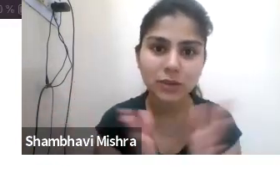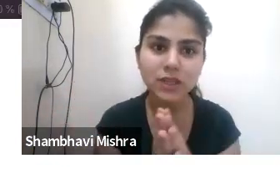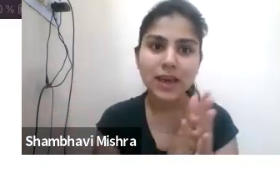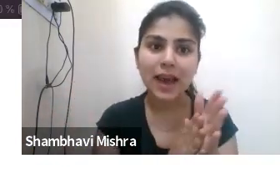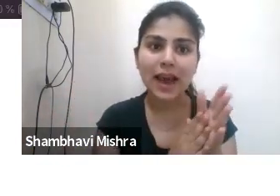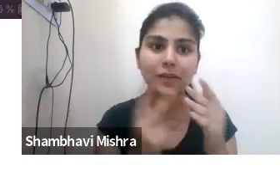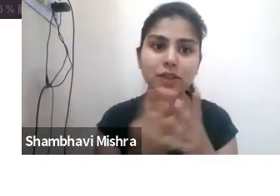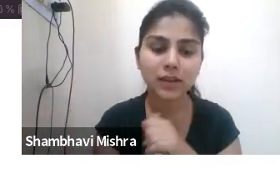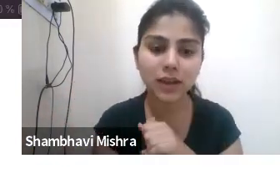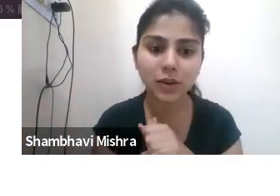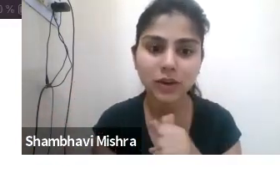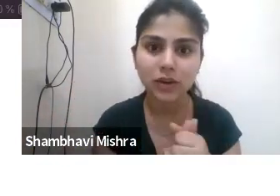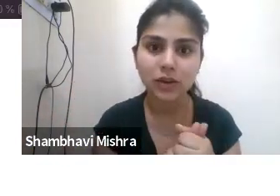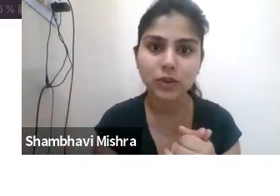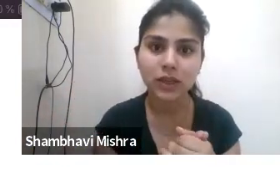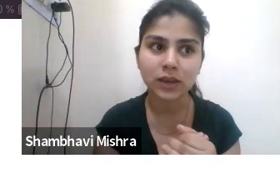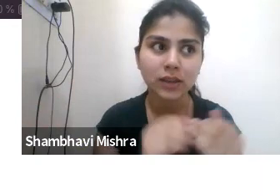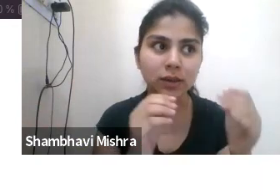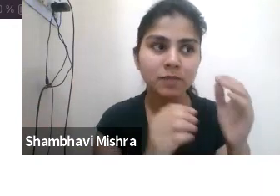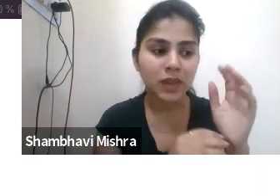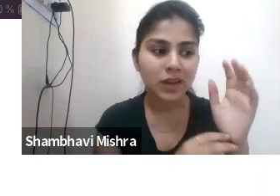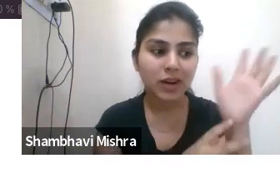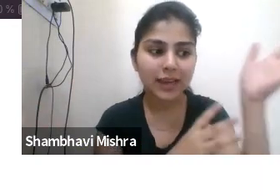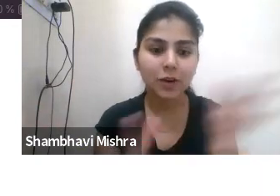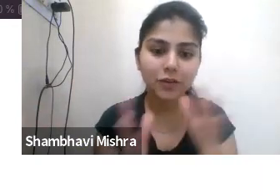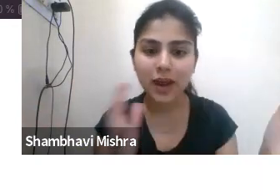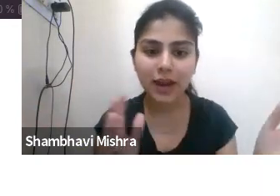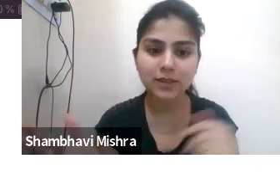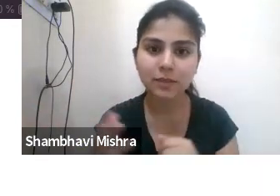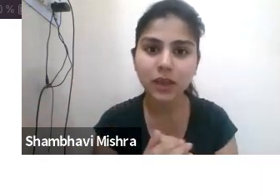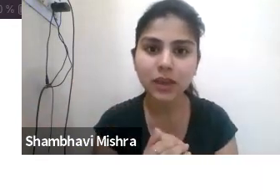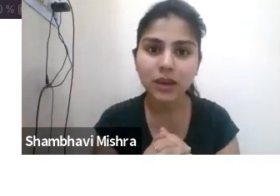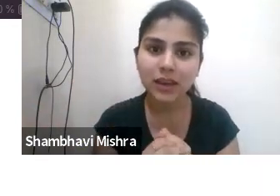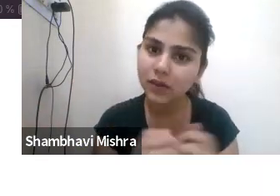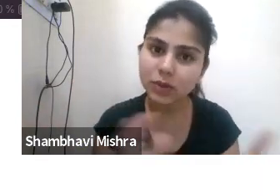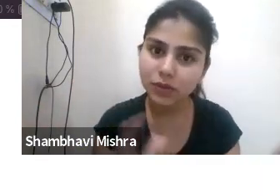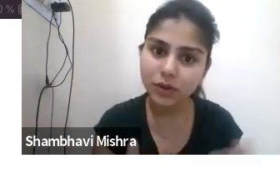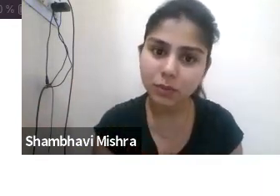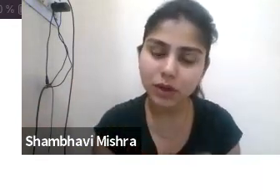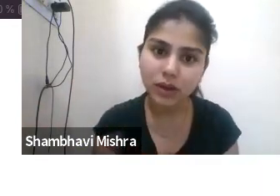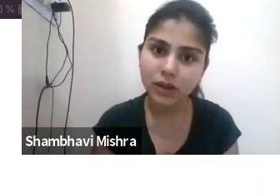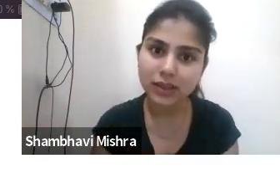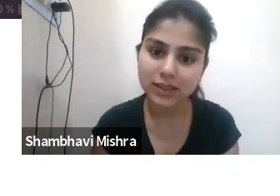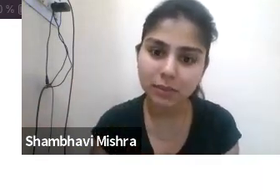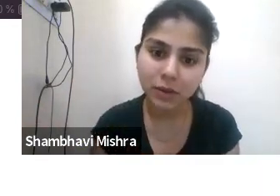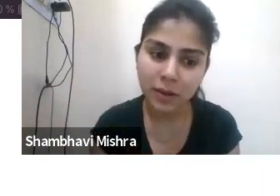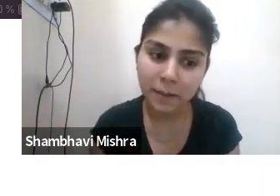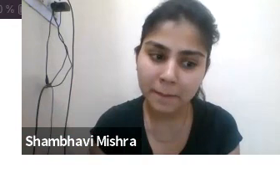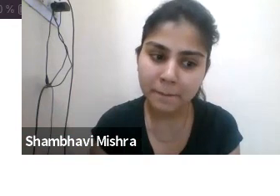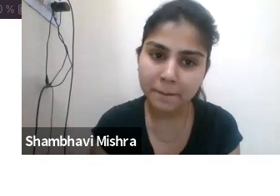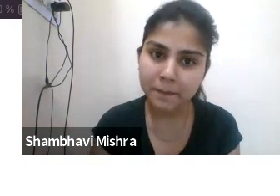hand shapes, and for second thing you're using the tracking of your hand or something? Can we use different input in